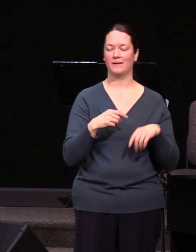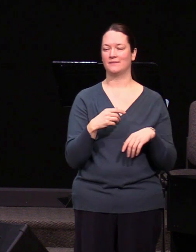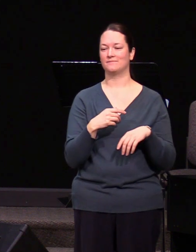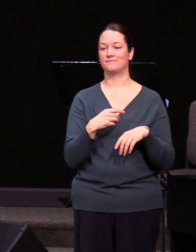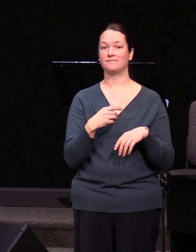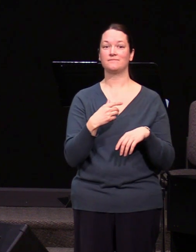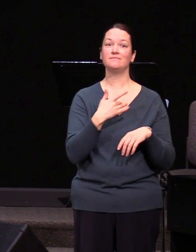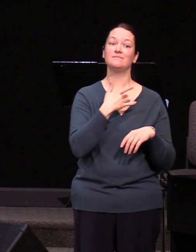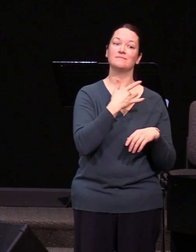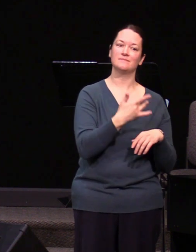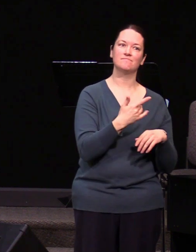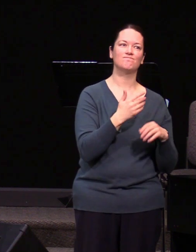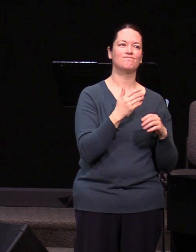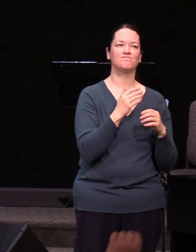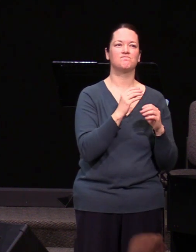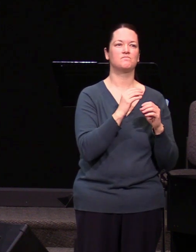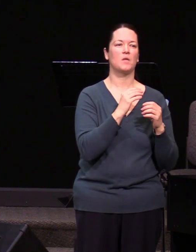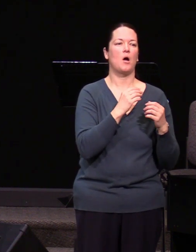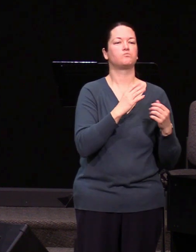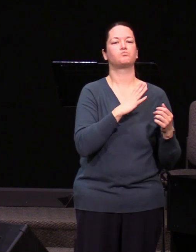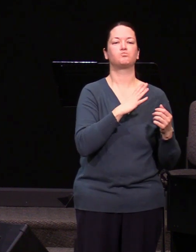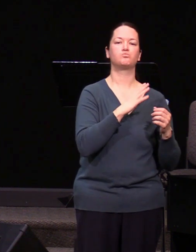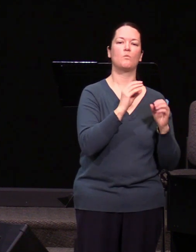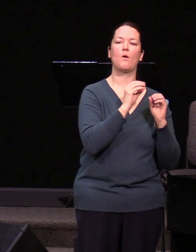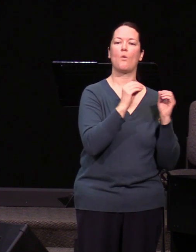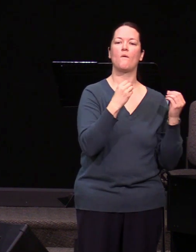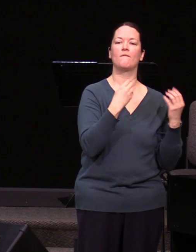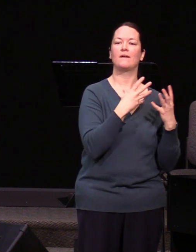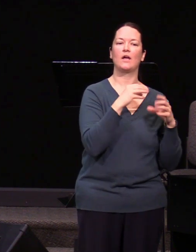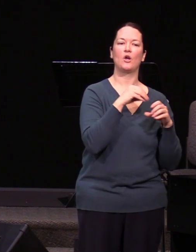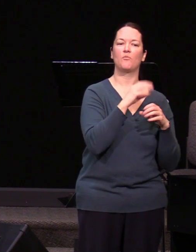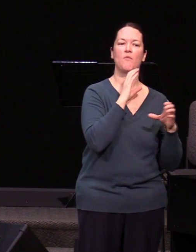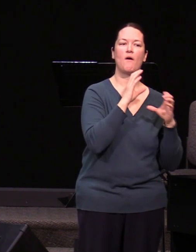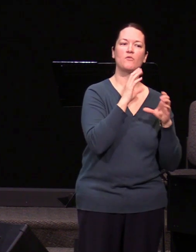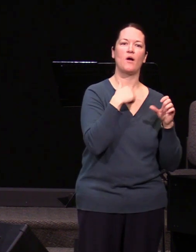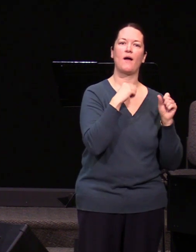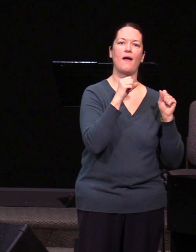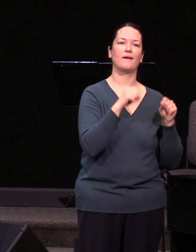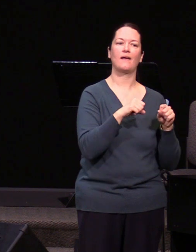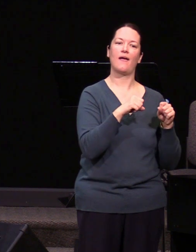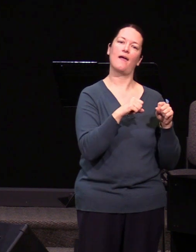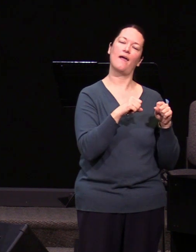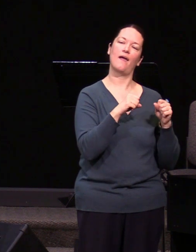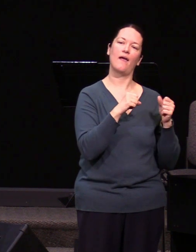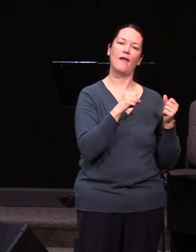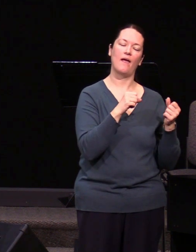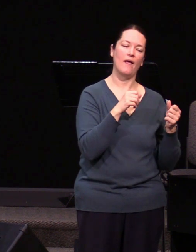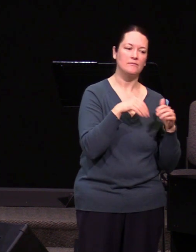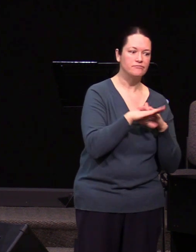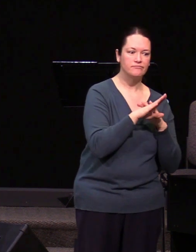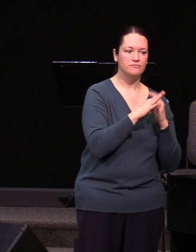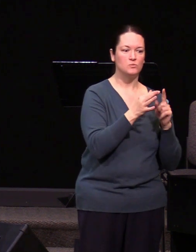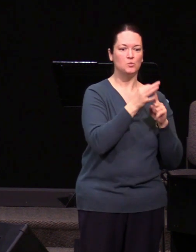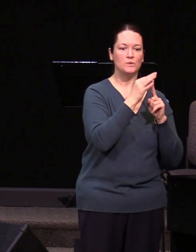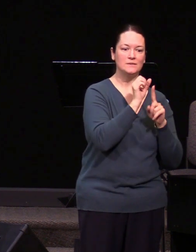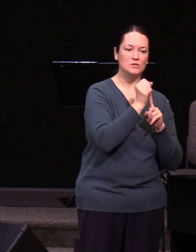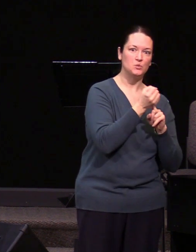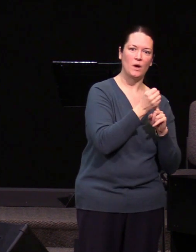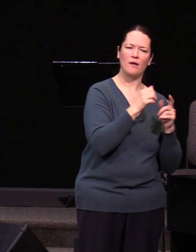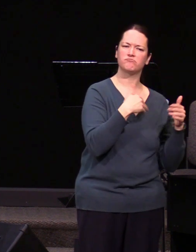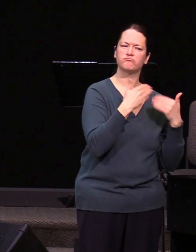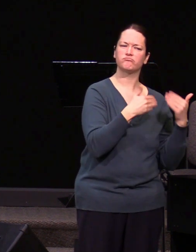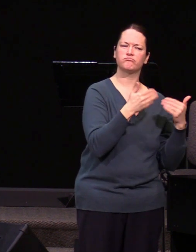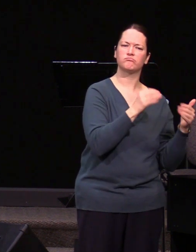to be fearless in some conversations. I can walk into unique situations and be okay. Actually,